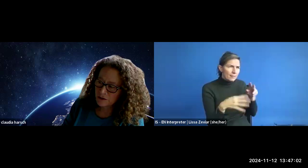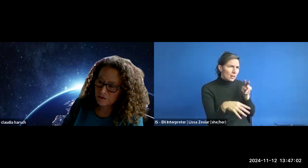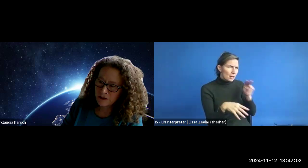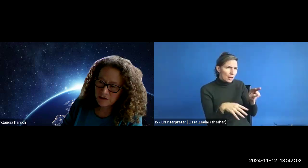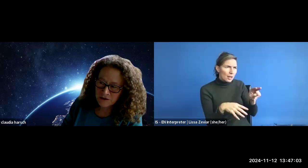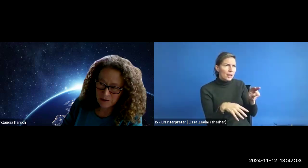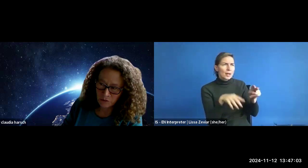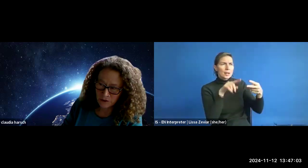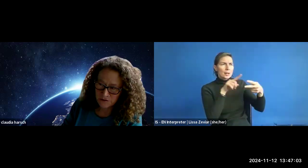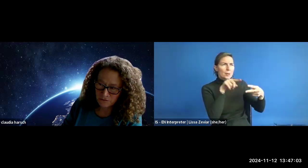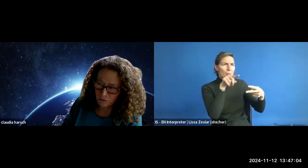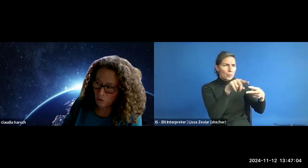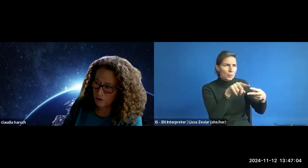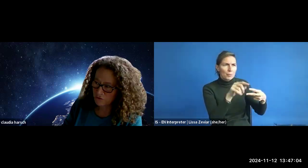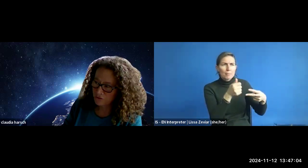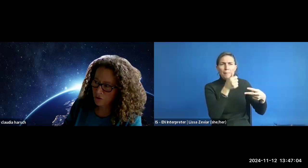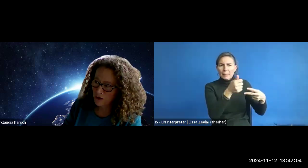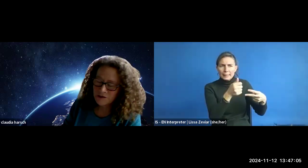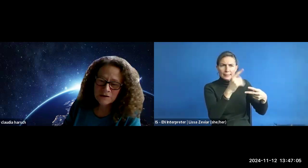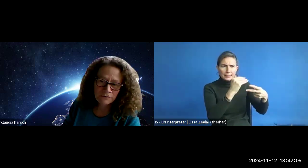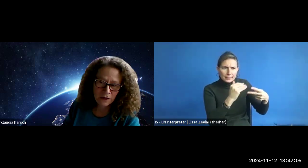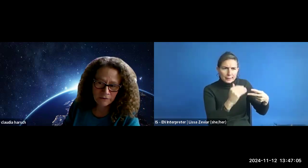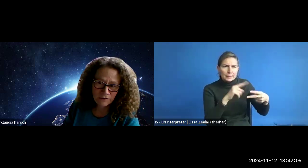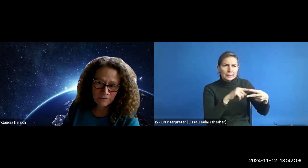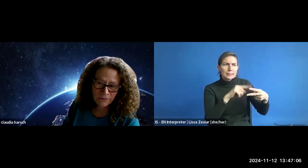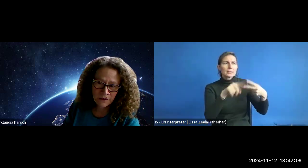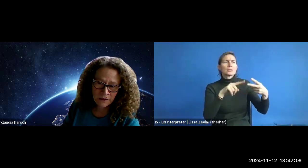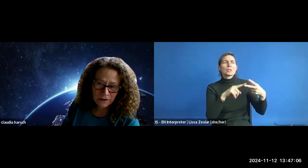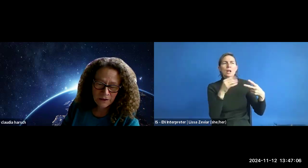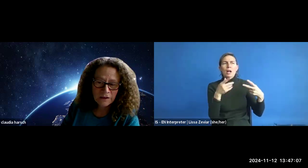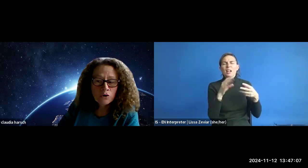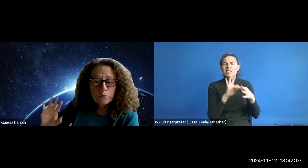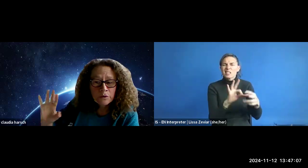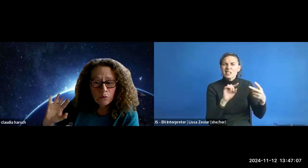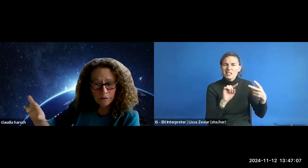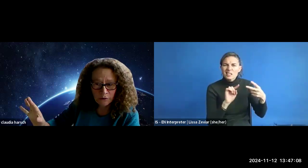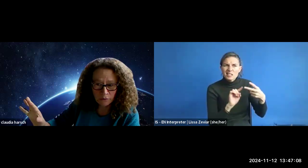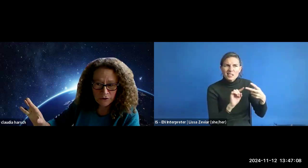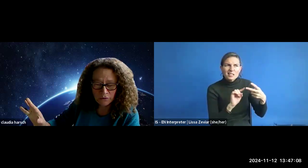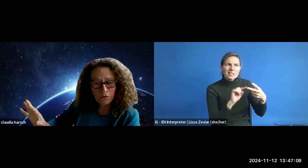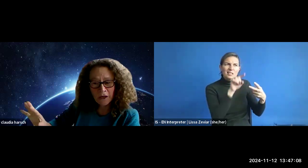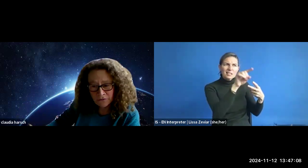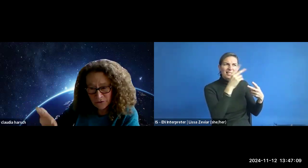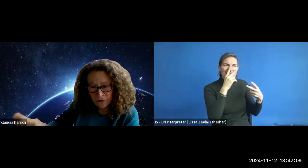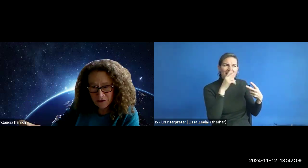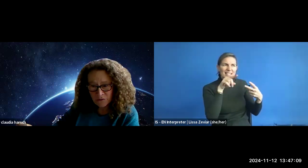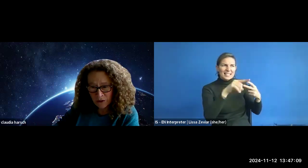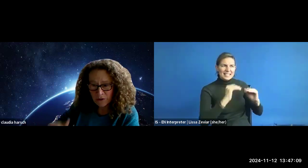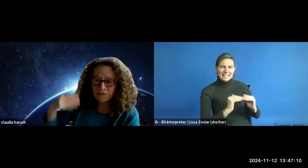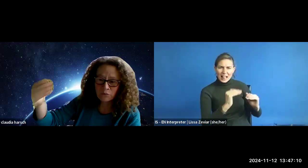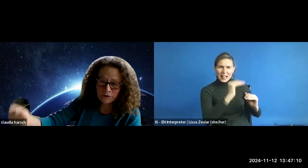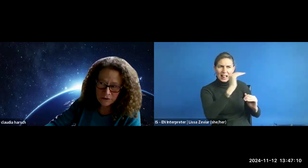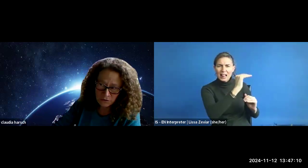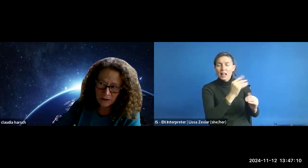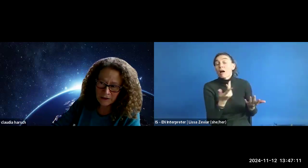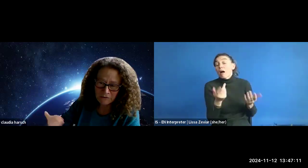relation between the rating scale points from 1 to 4 and CFR levels? That could be one approach. You don't have to do it this way,